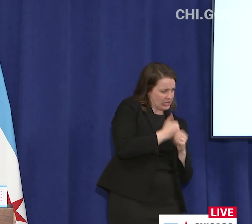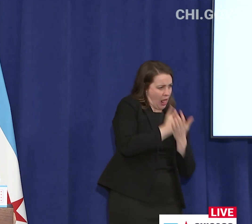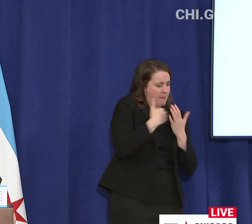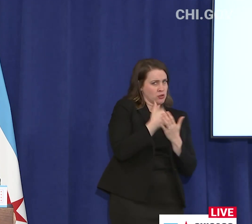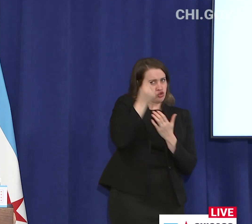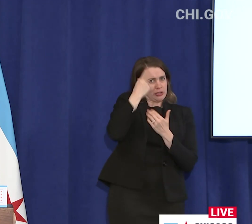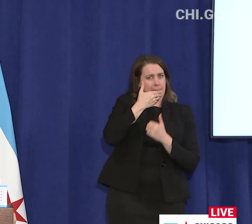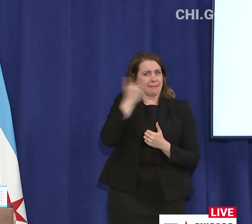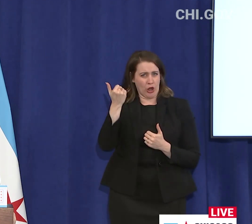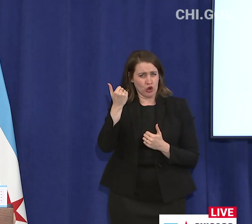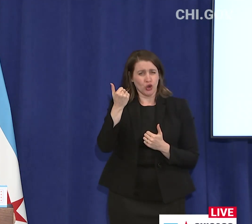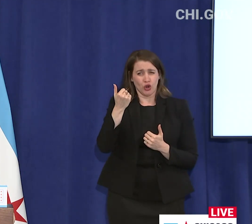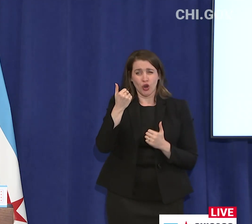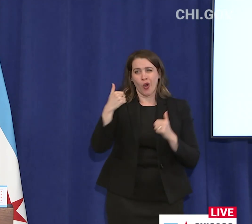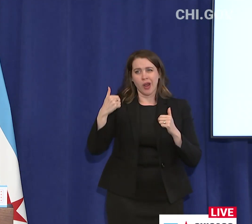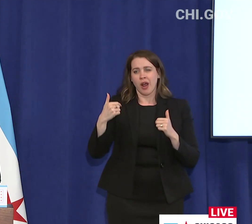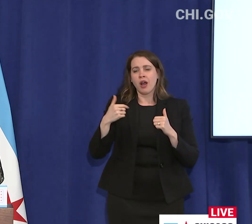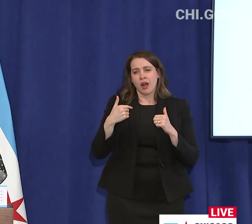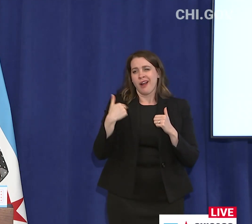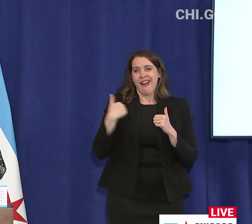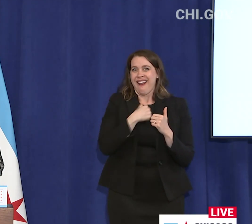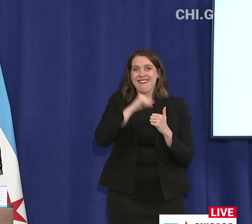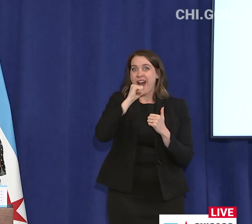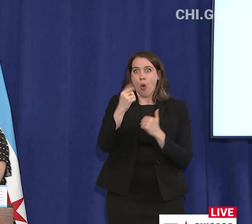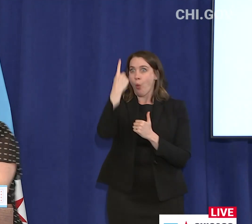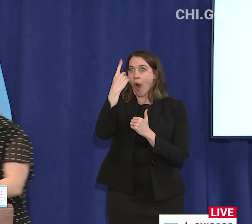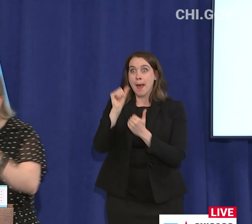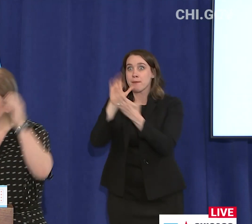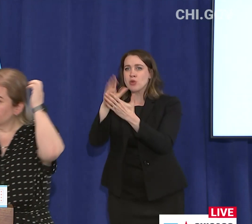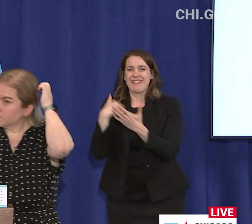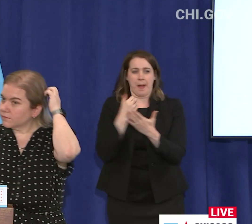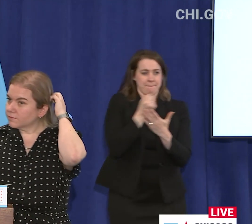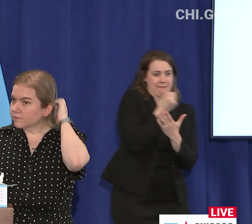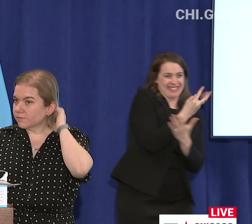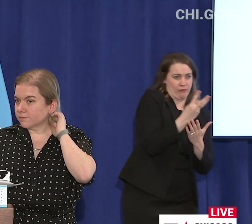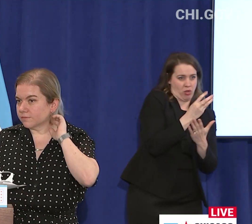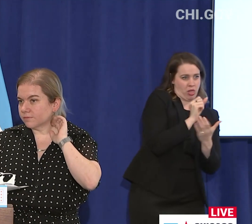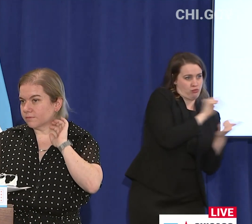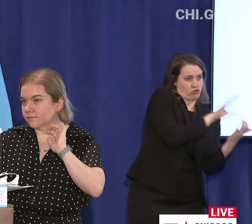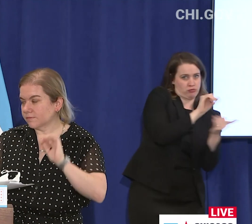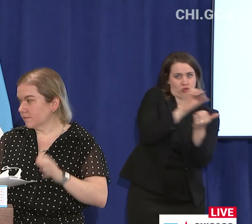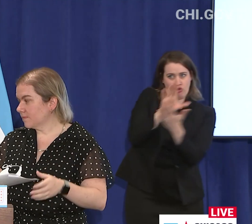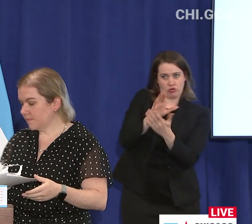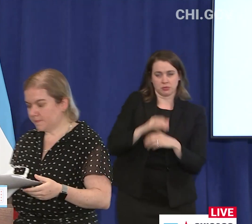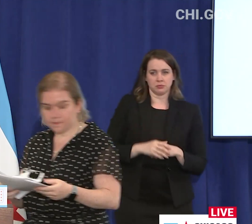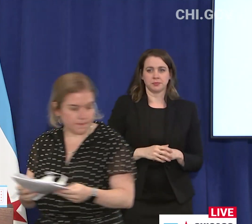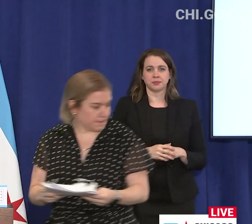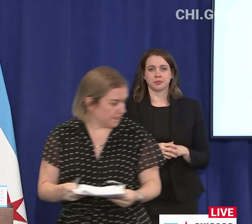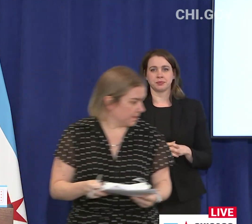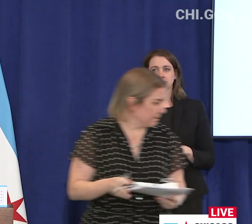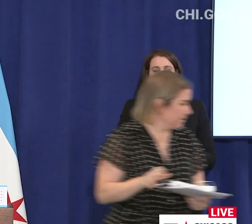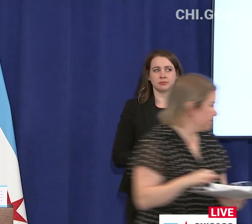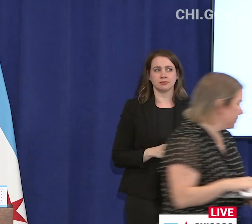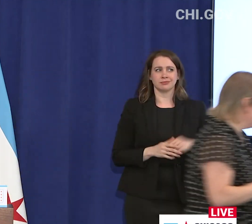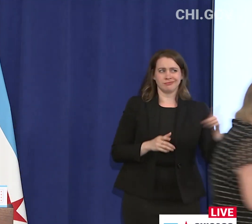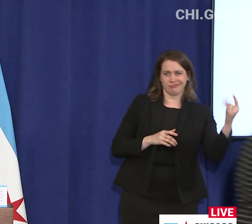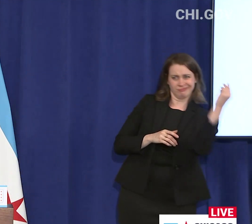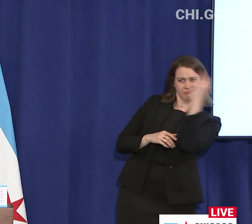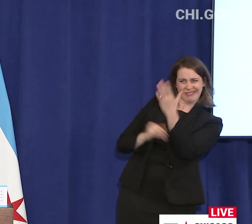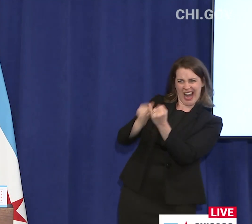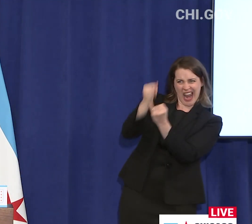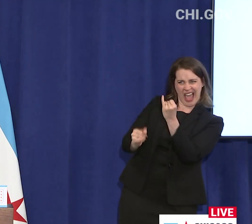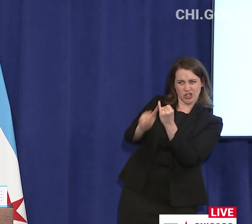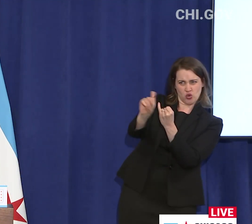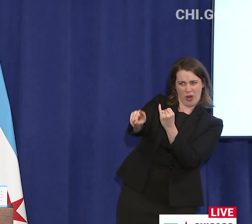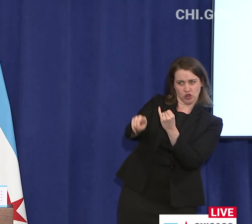thinking about that, but it certainly is something of concern. And a follow-up to that. Oh, dear. Okay, let me move on then to